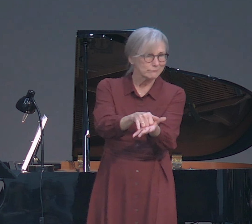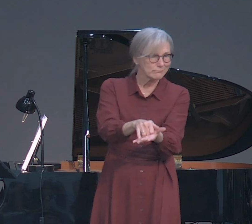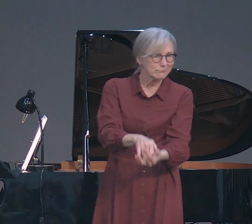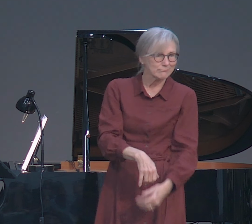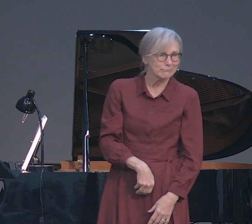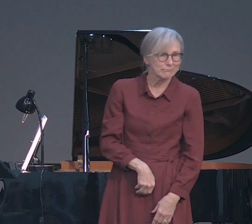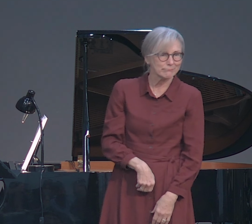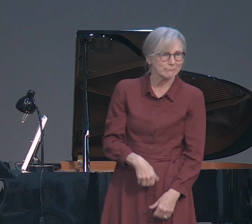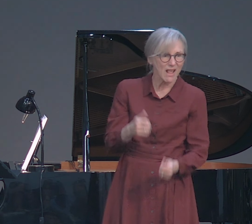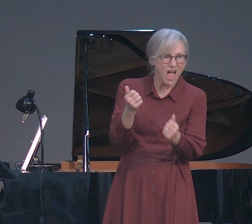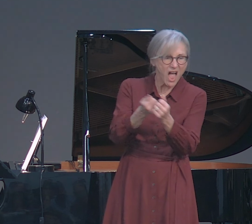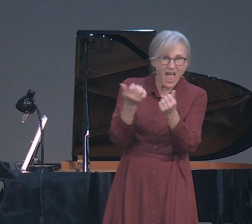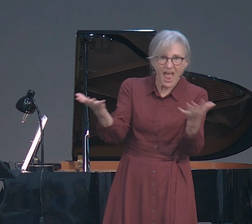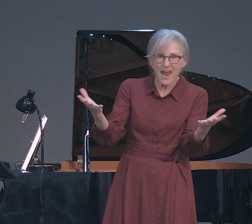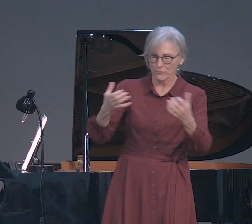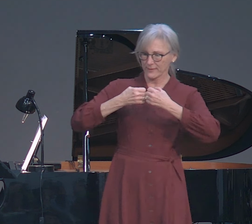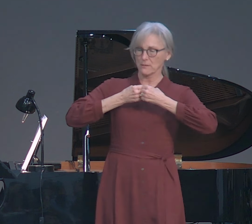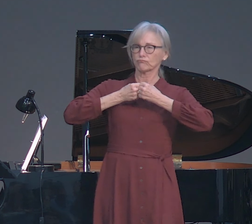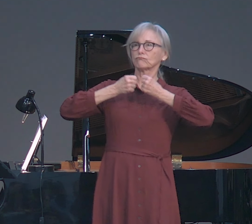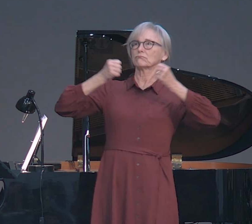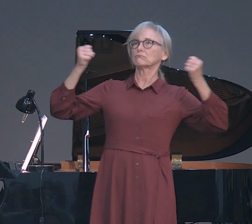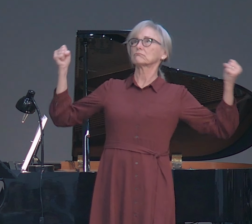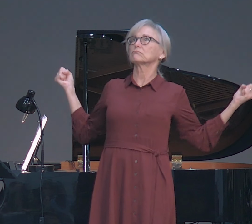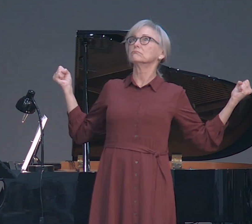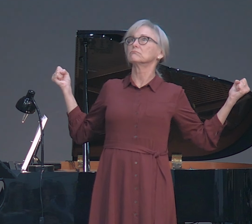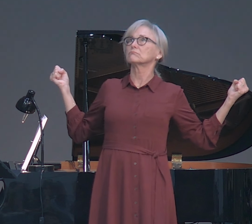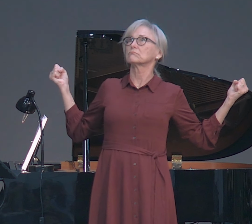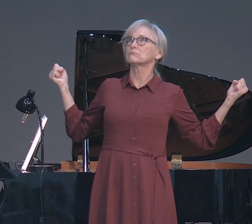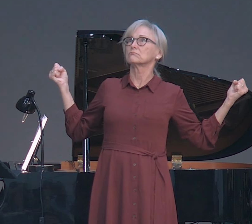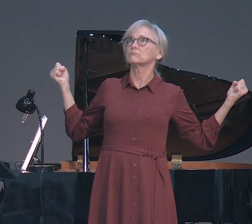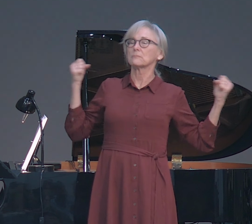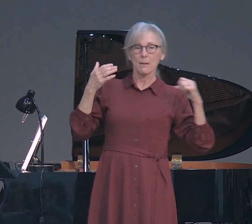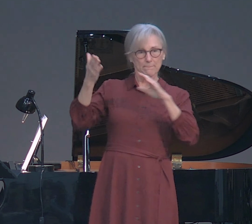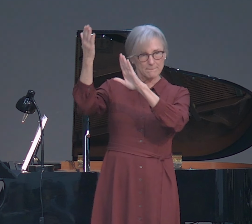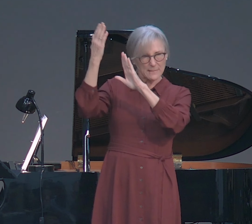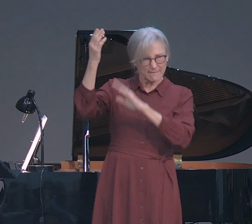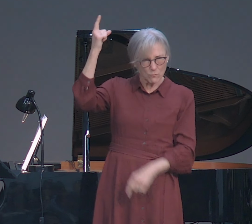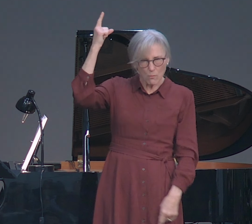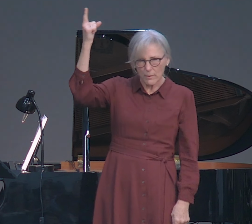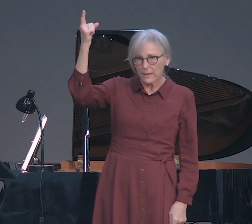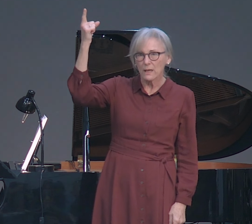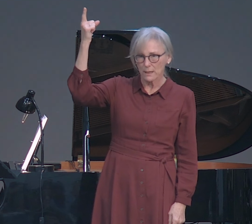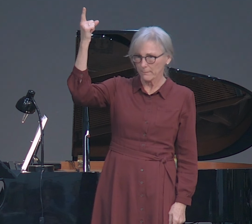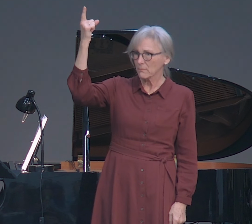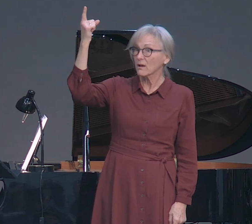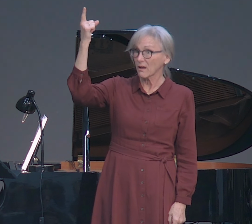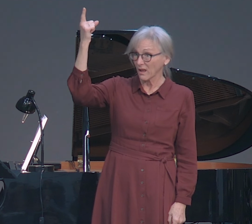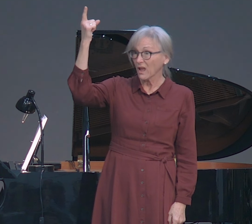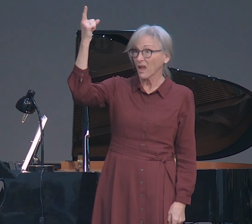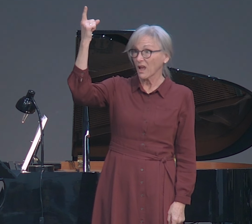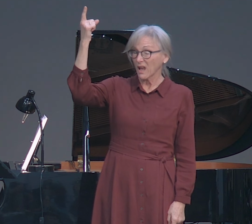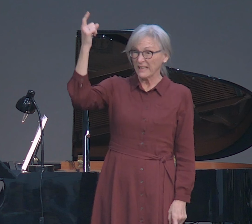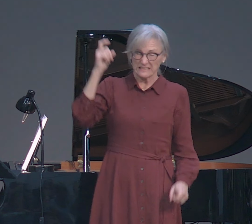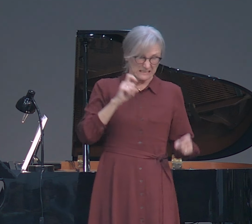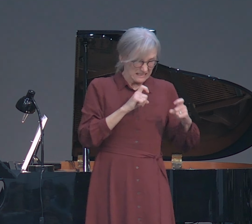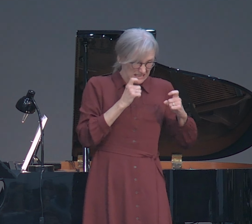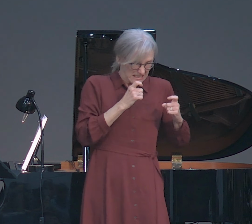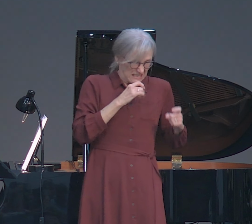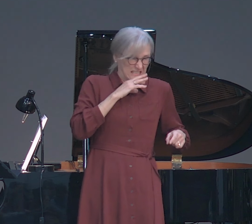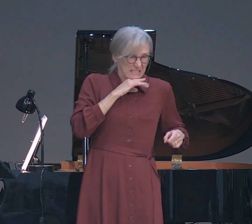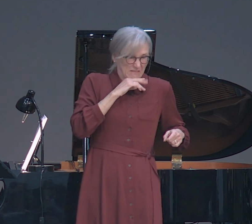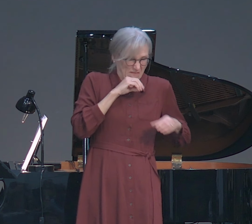Nothing will be covered up. Everything will be seen. We will be utterly bare before him. In fact, the sin and the filth